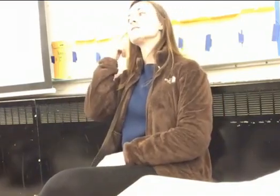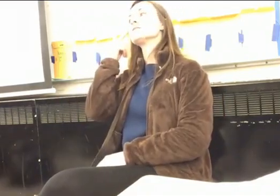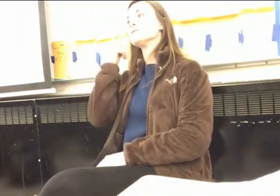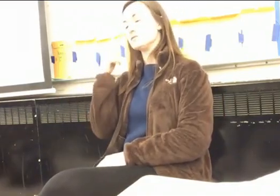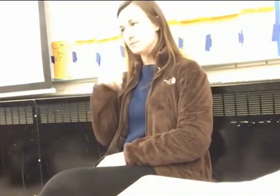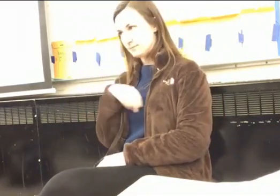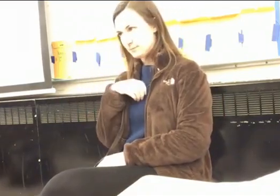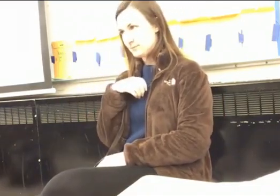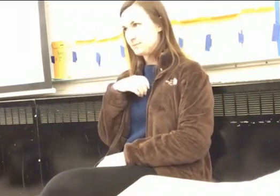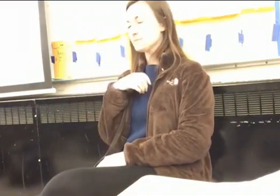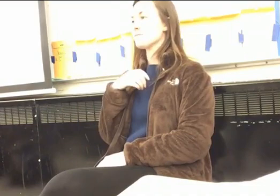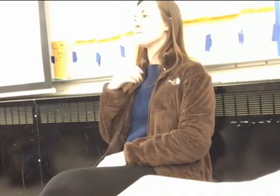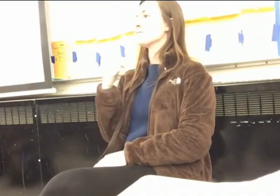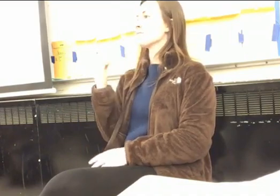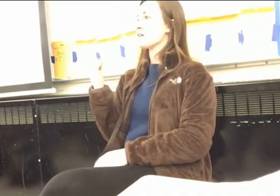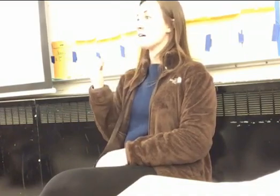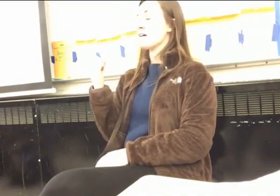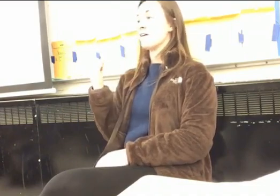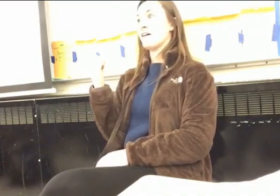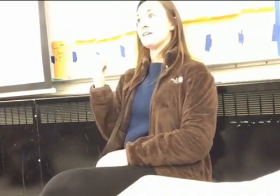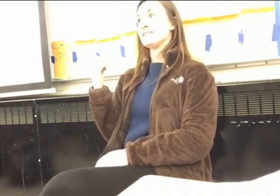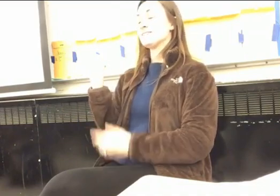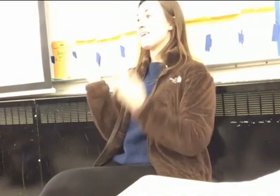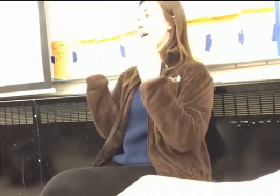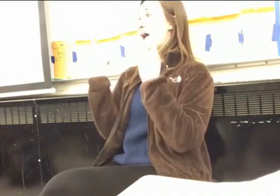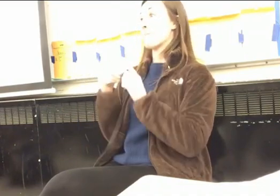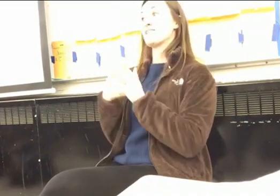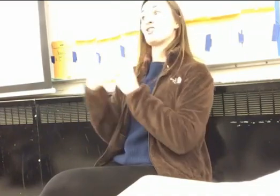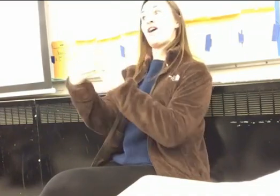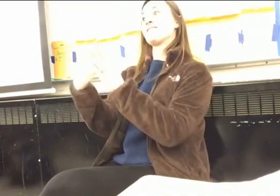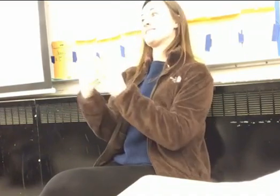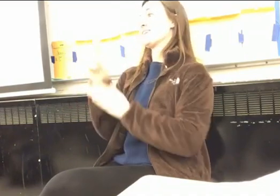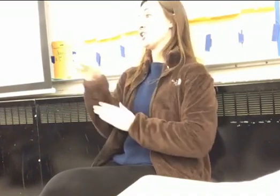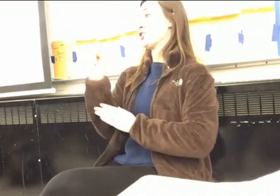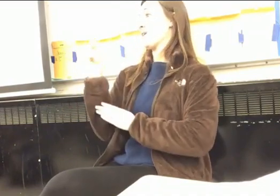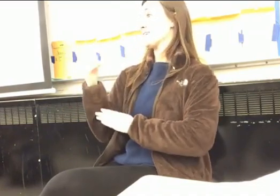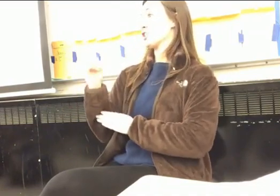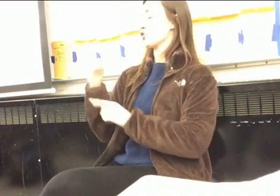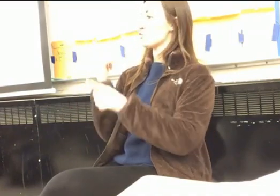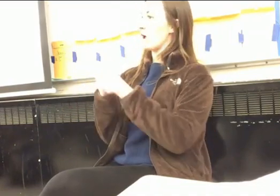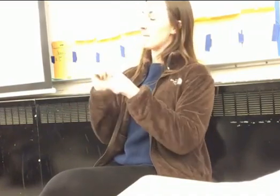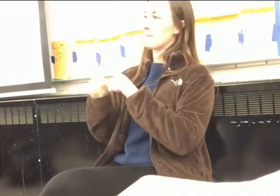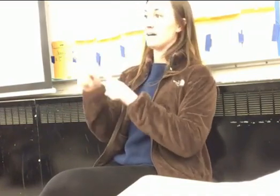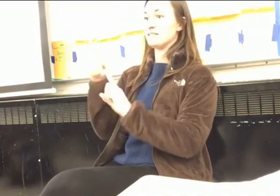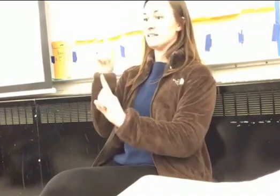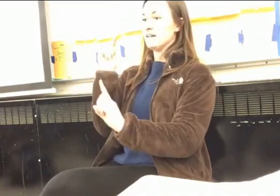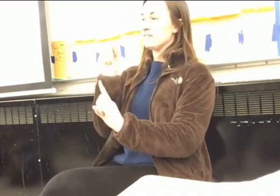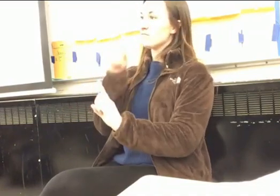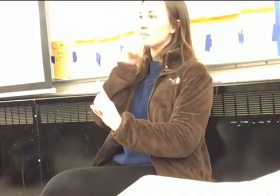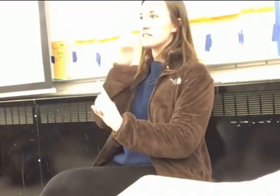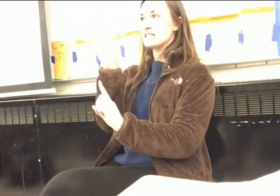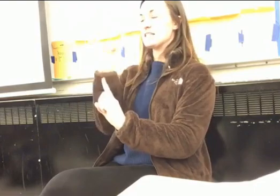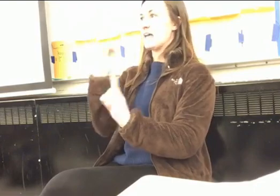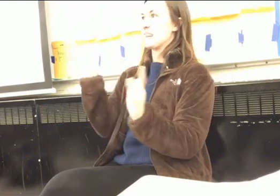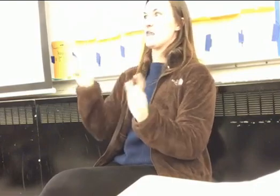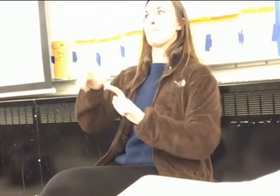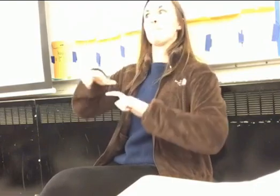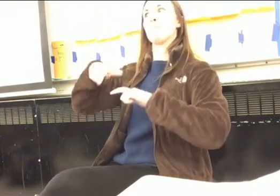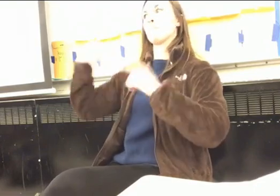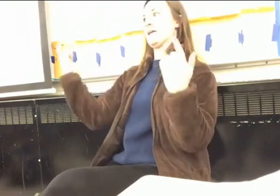Great continuity in American history is conflict with Native Americans. And this one's going to be like the big one, the ending one of this whole